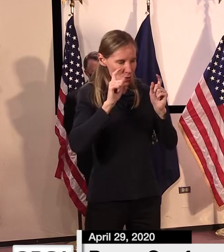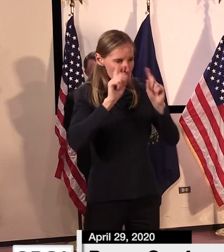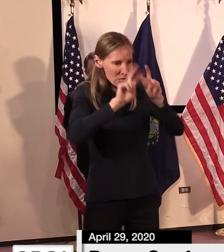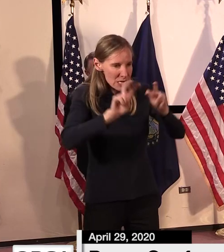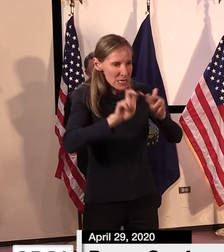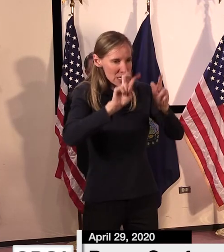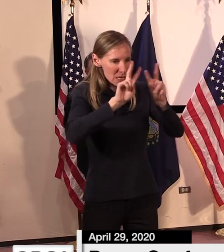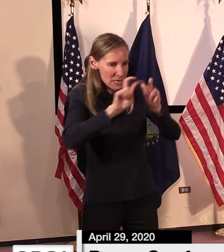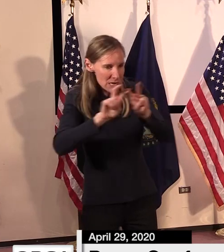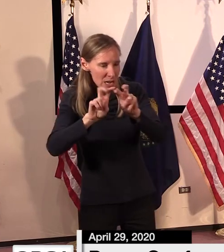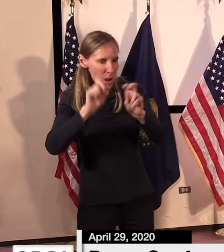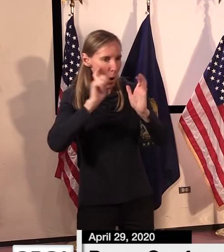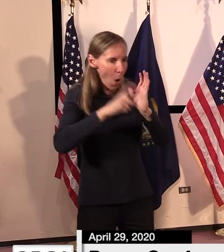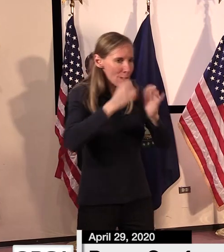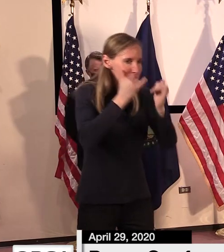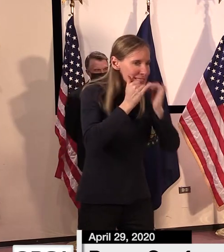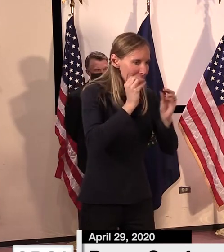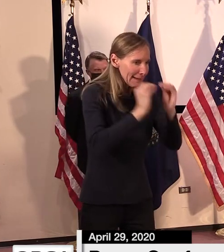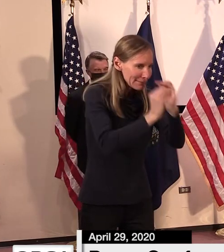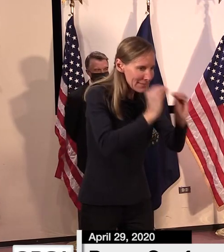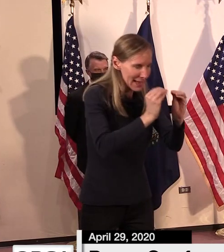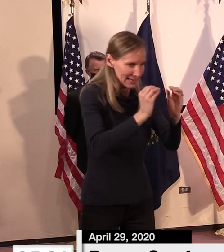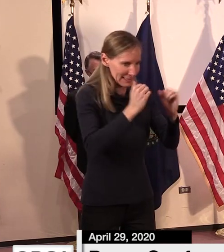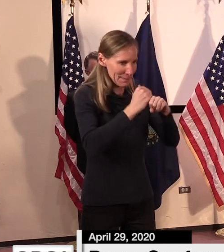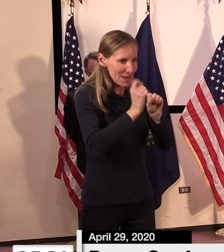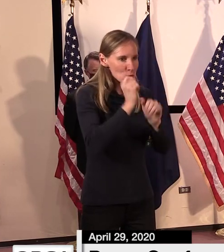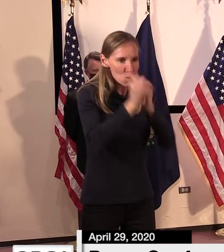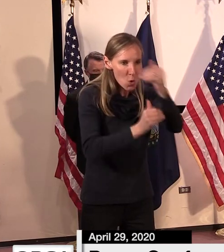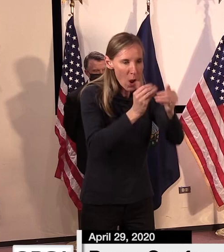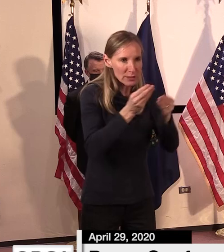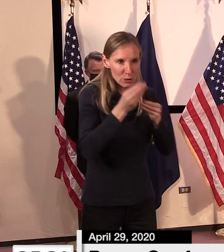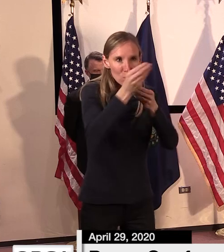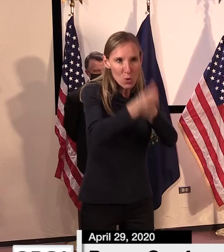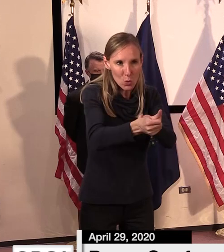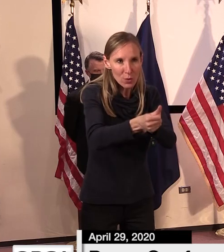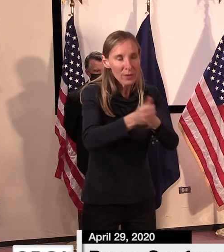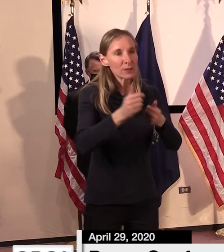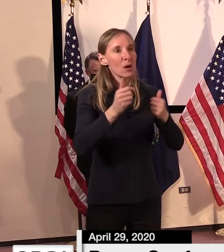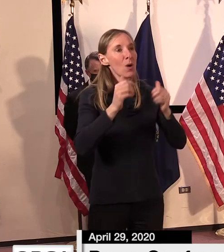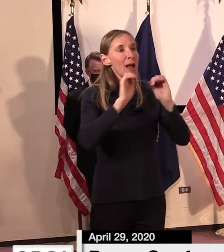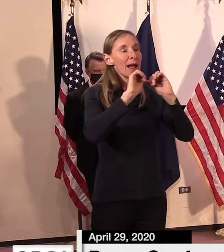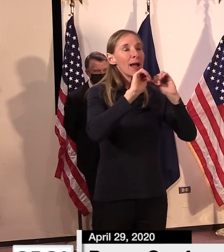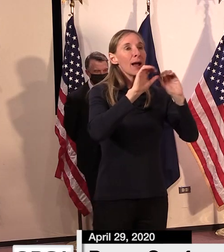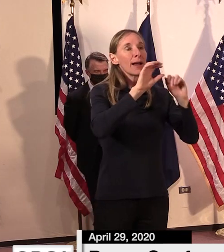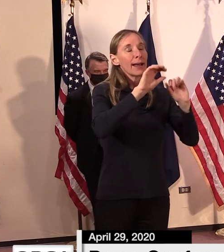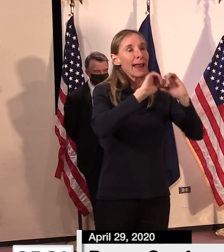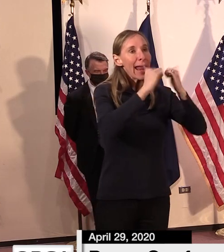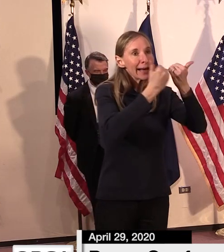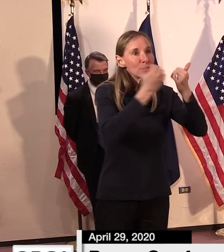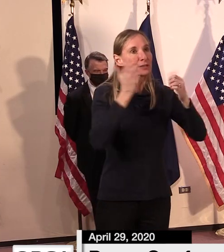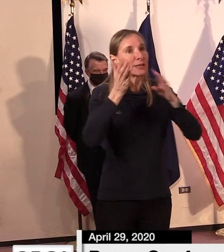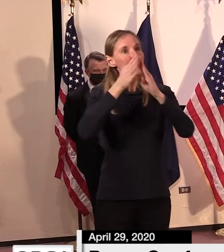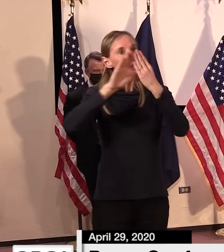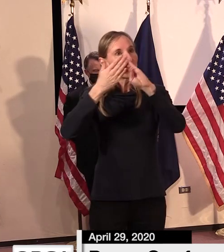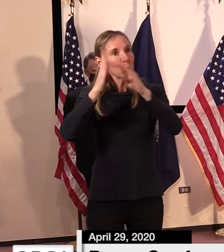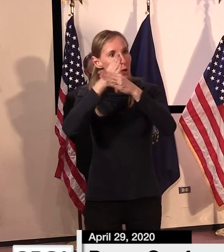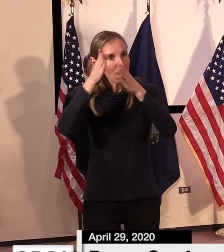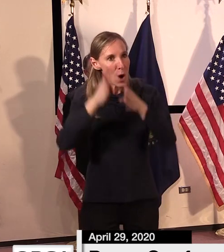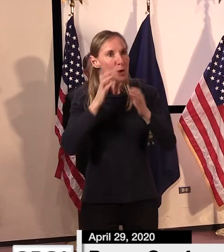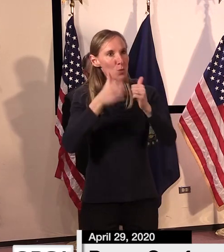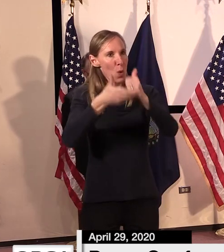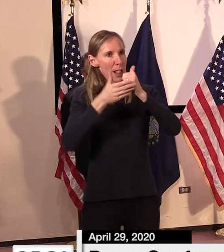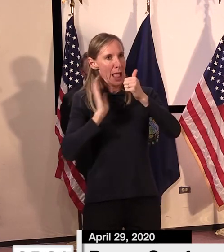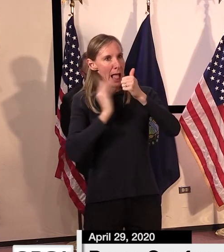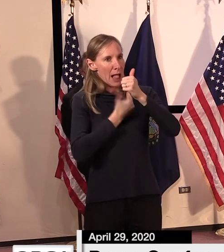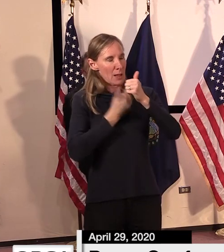in consultation with other departments, agencies, and community partners, will manage any concerns and needs that